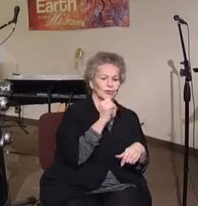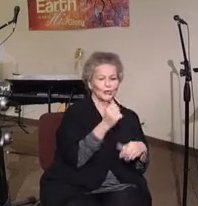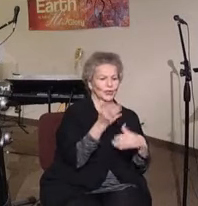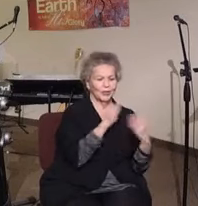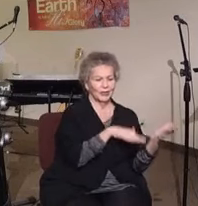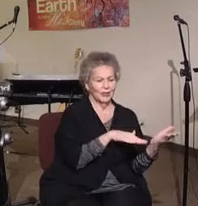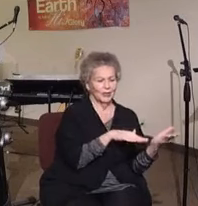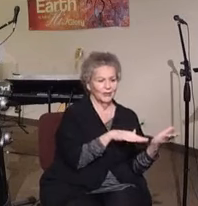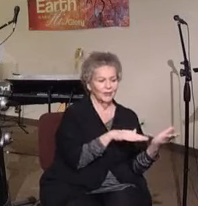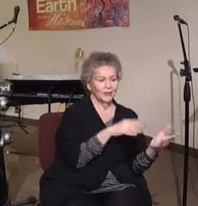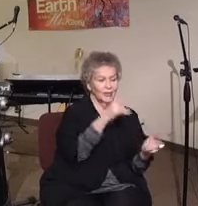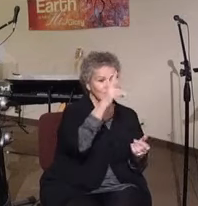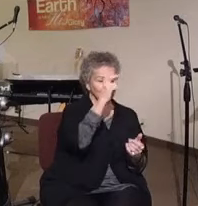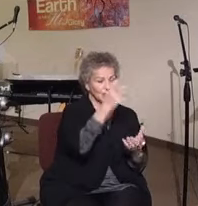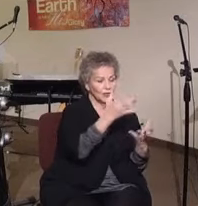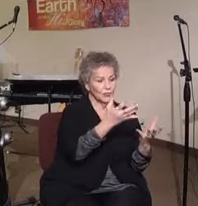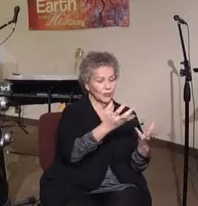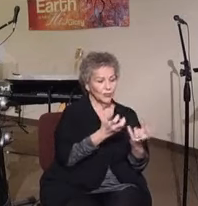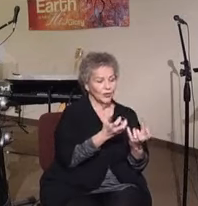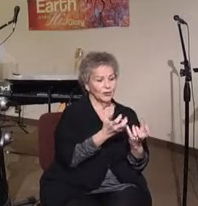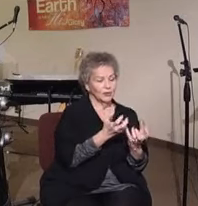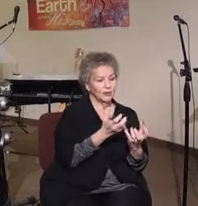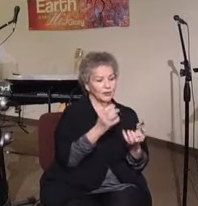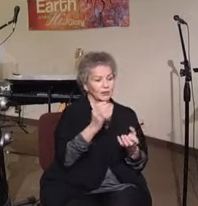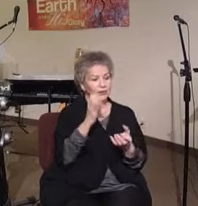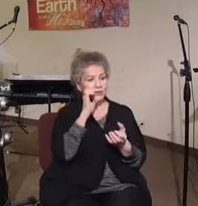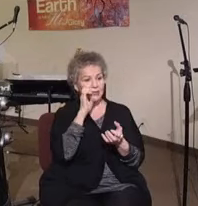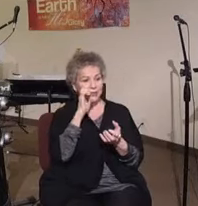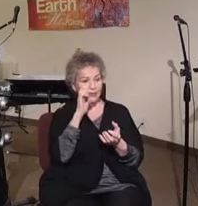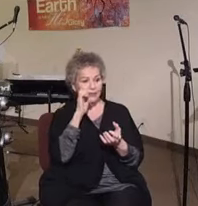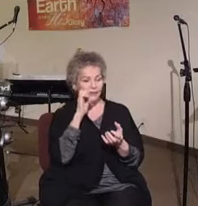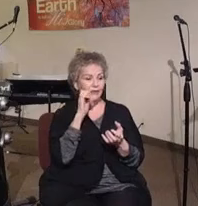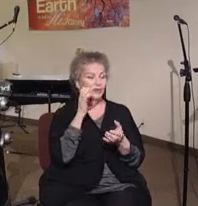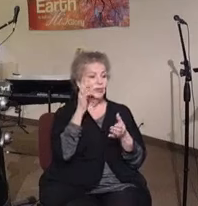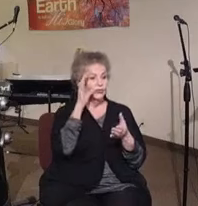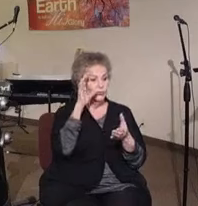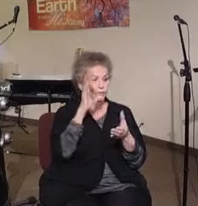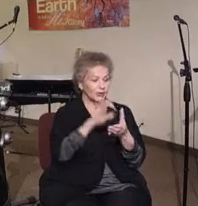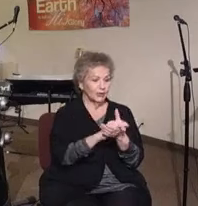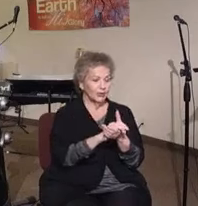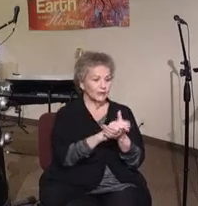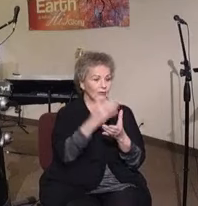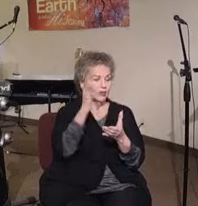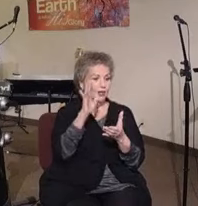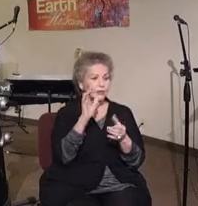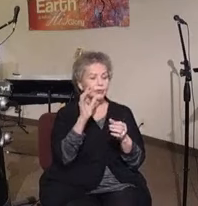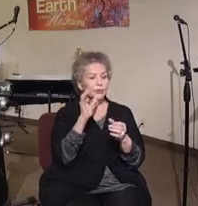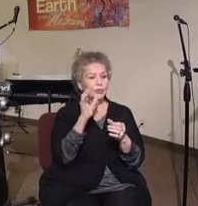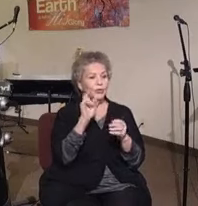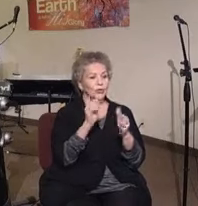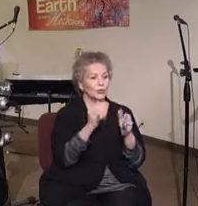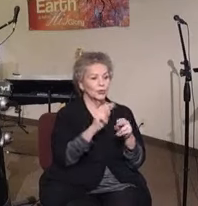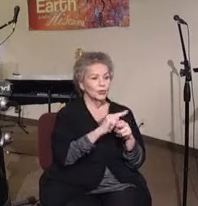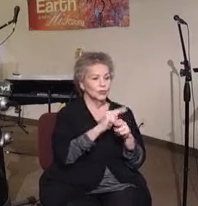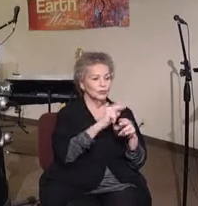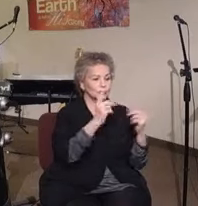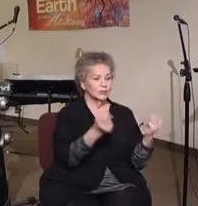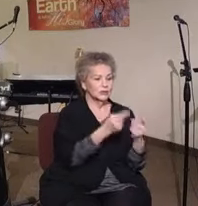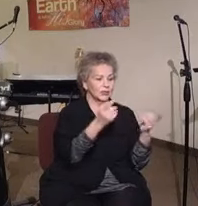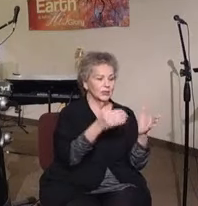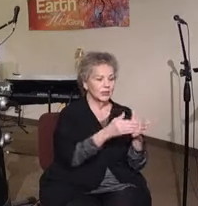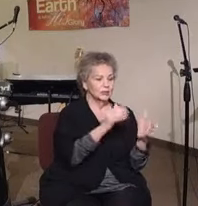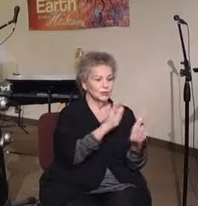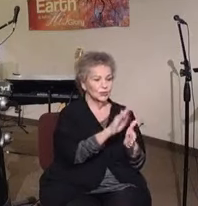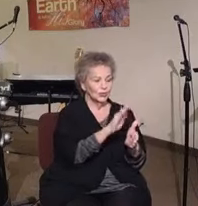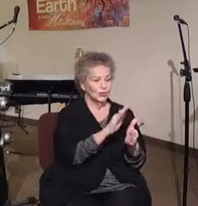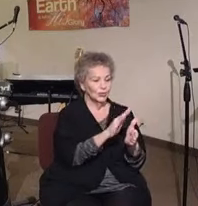wanted Eve to believe God would not really, really, really hold Eve's sin against her. Listen,